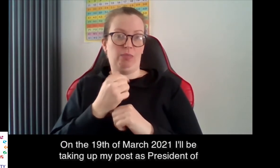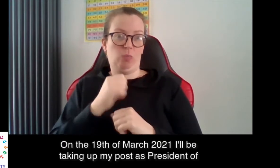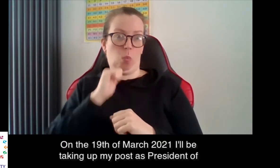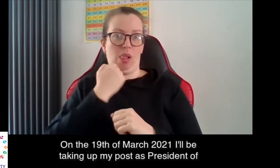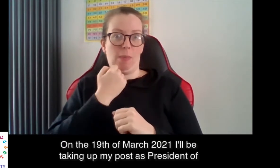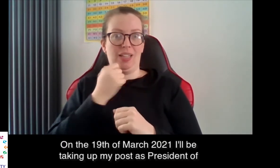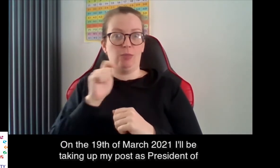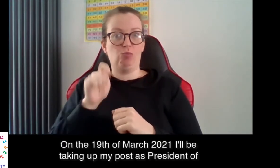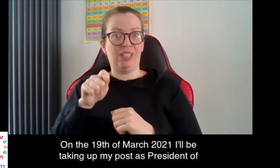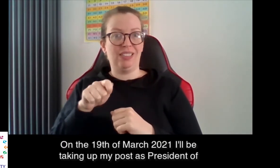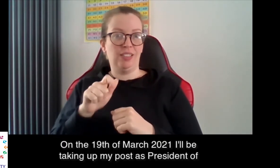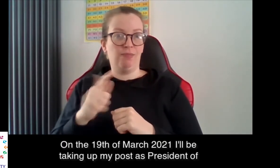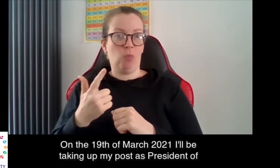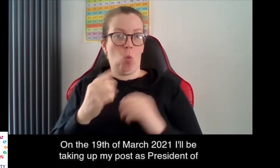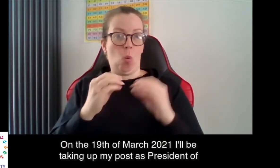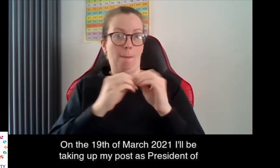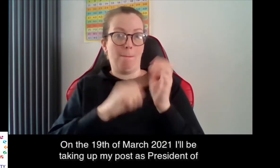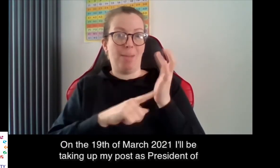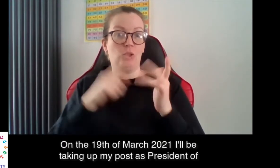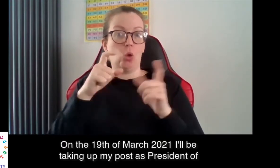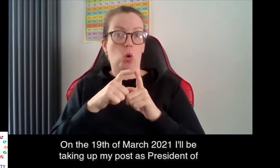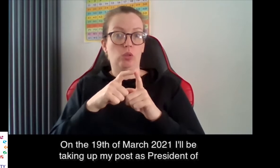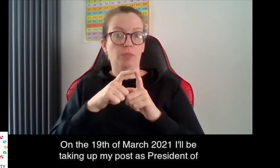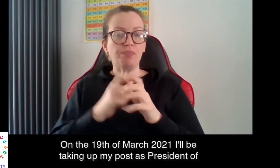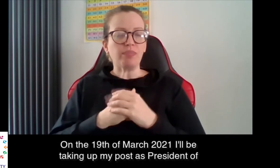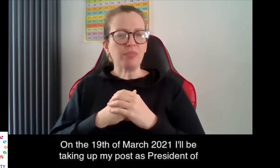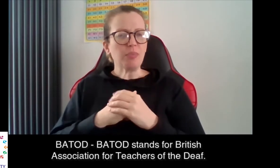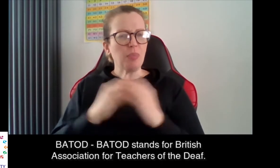March 2021, I'll be taking up my post as President of BATOD.